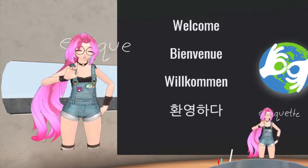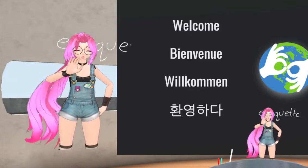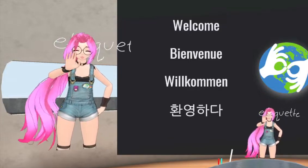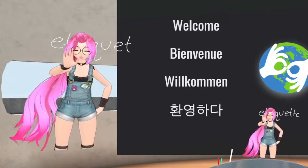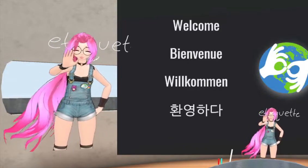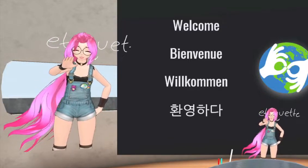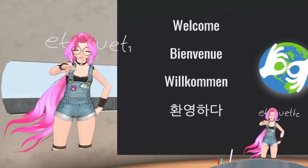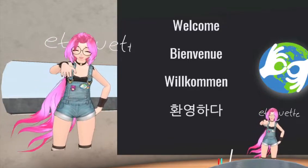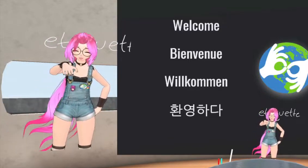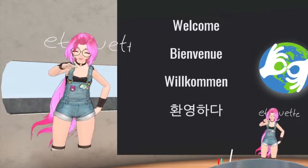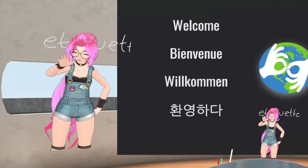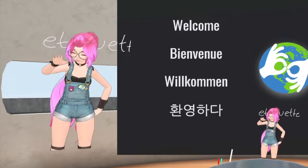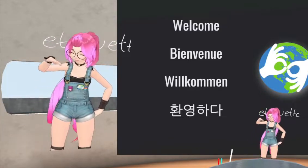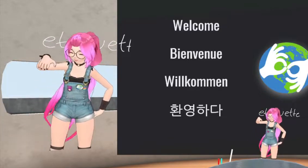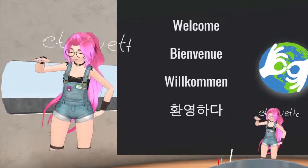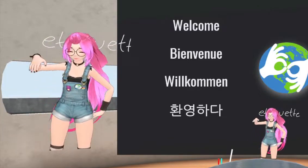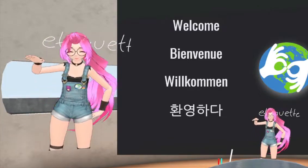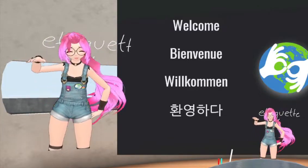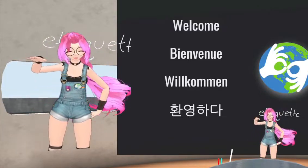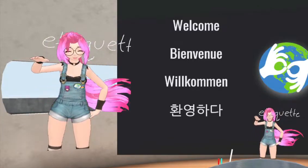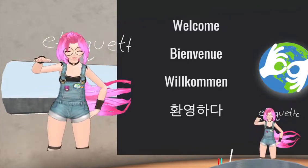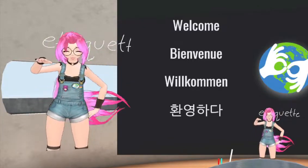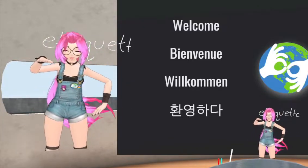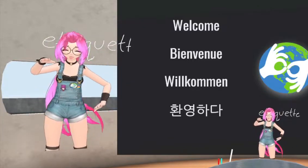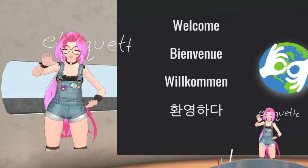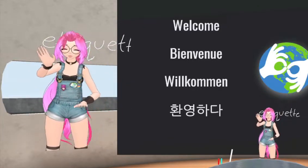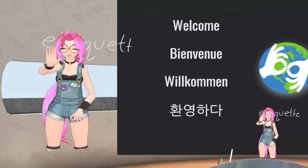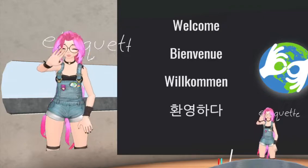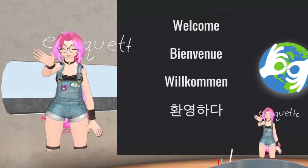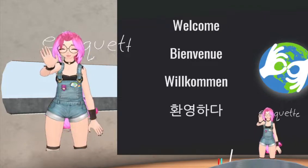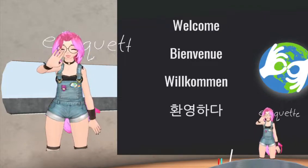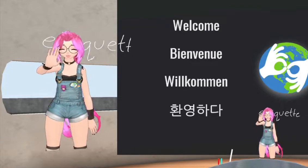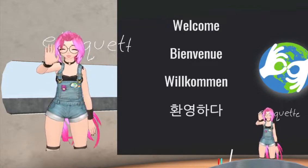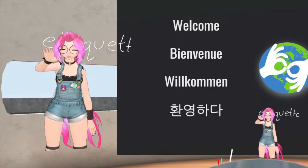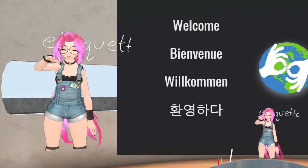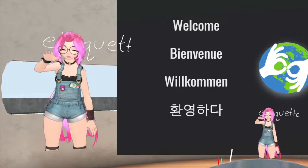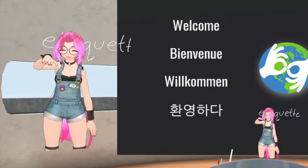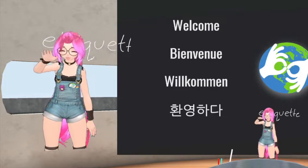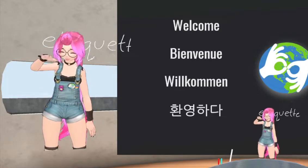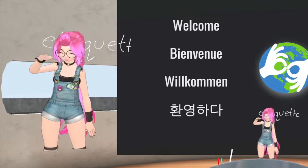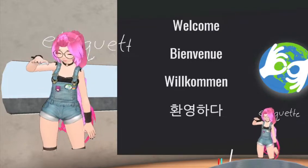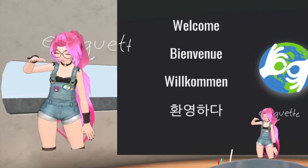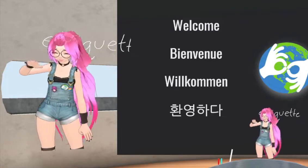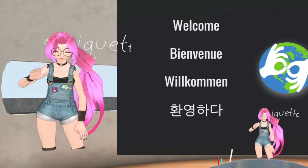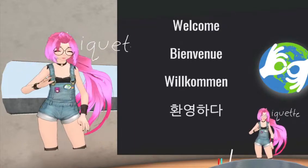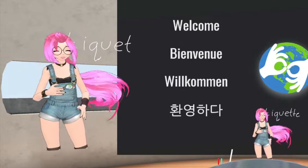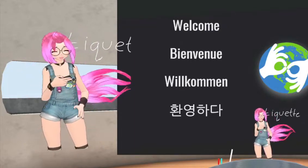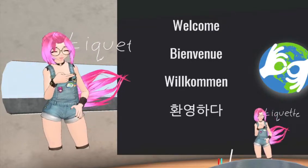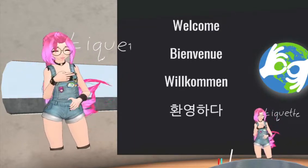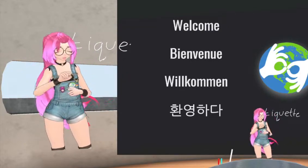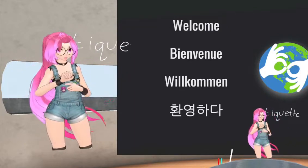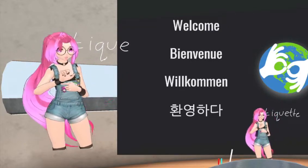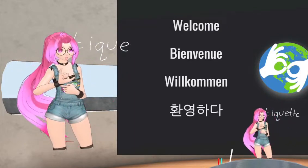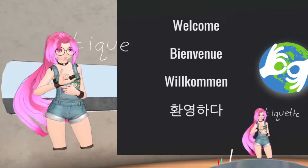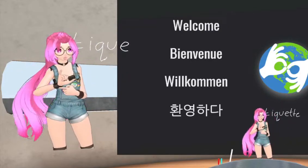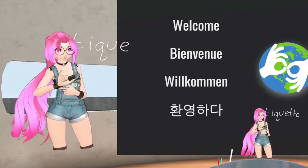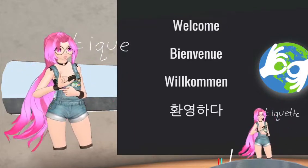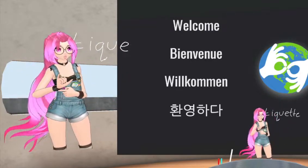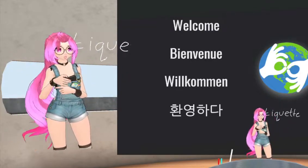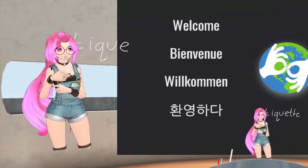So it's confusing, and it's really great to be able to have an open environment where we can discuss a bunch of questions and learn some